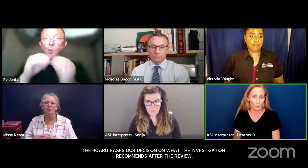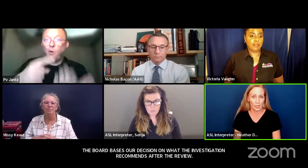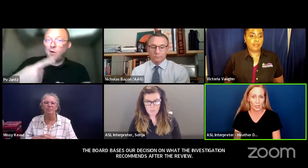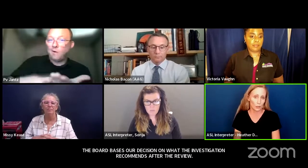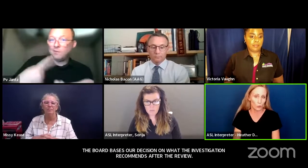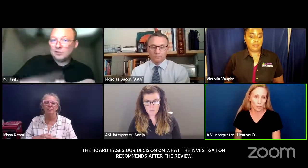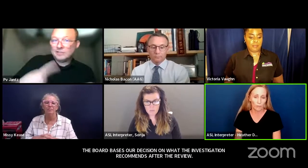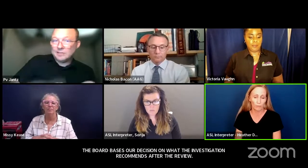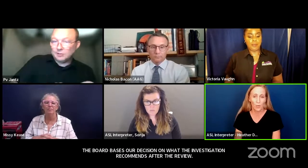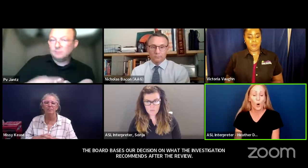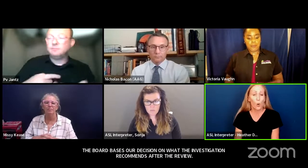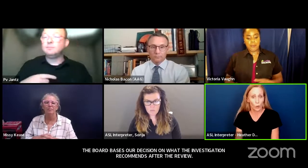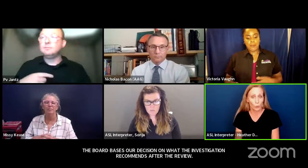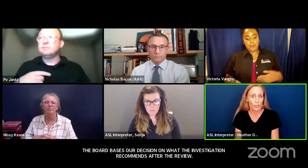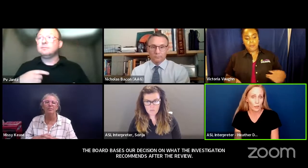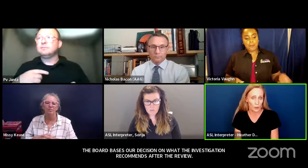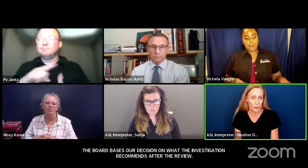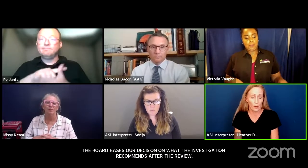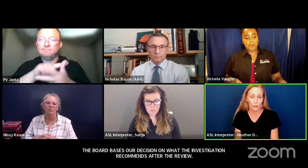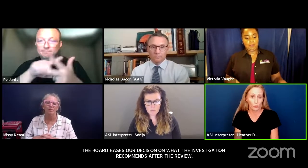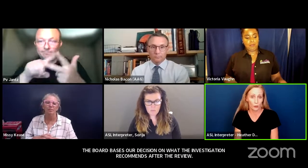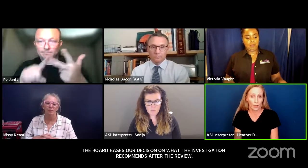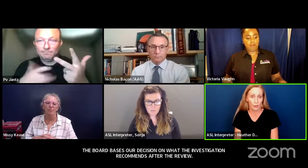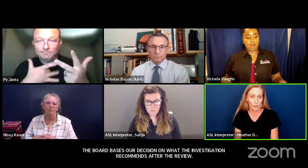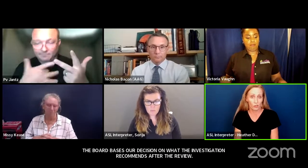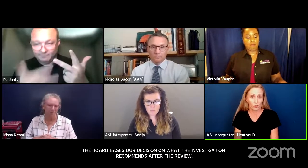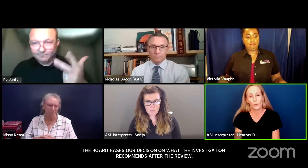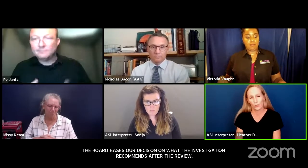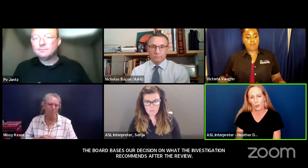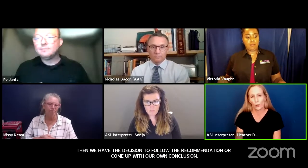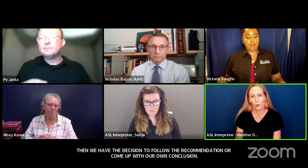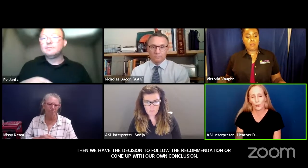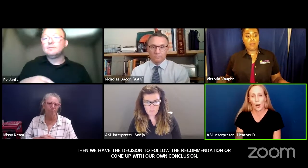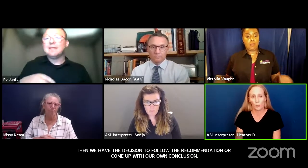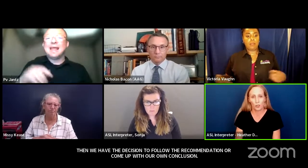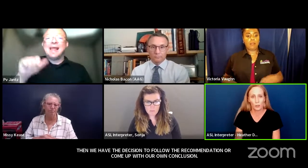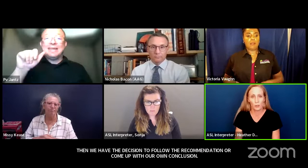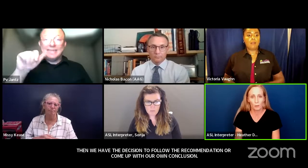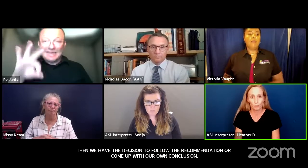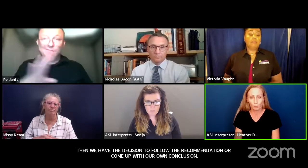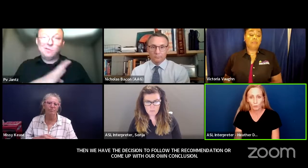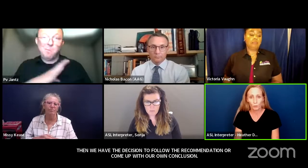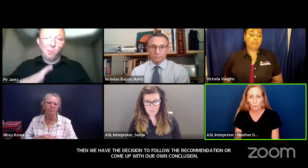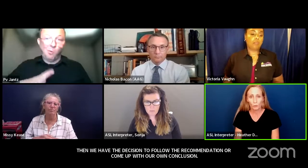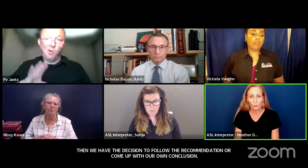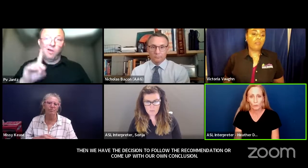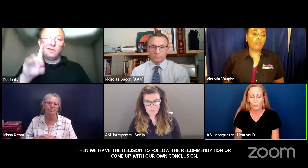own conclusion. Or we can also have a further conversation. So actually there are three options.